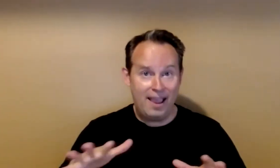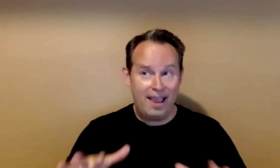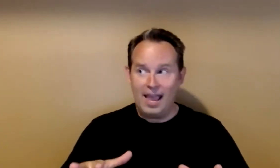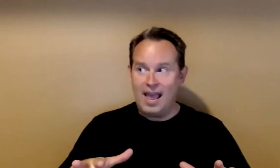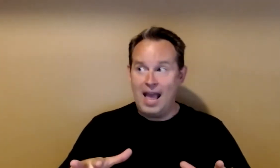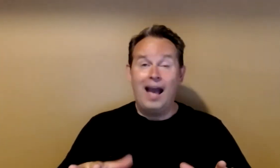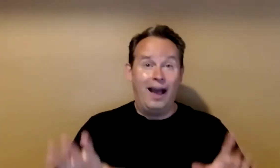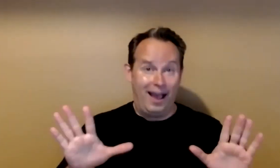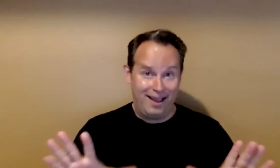with me.